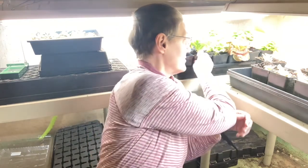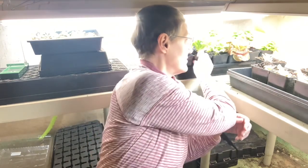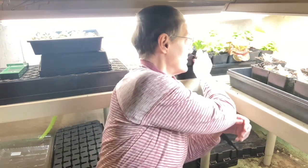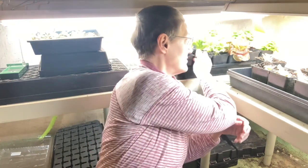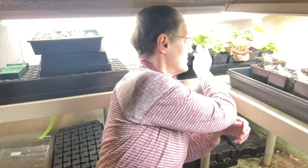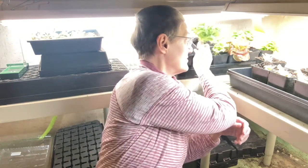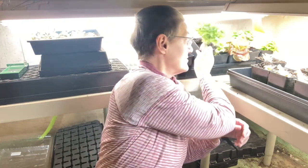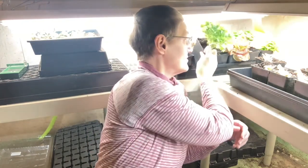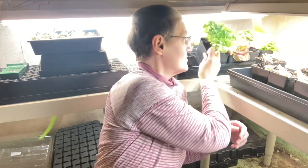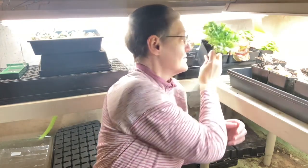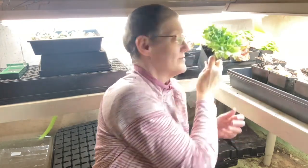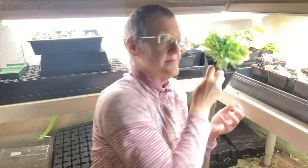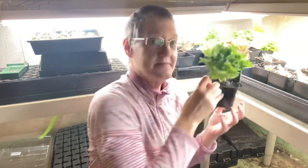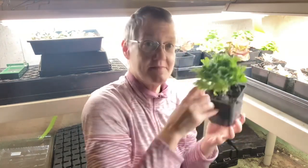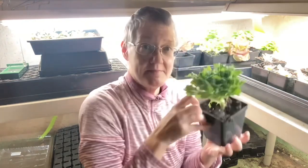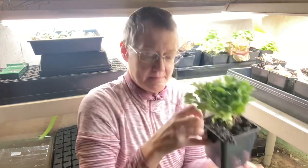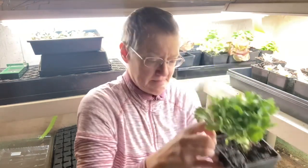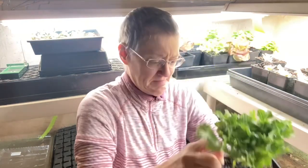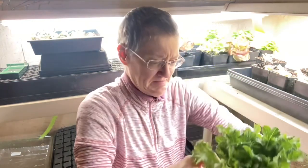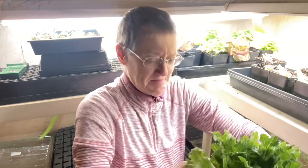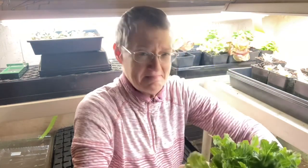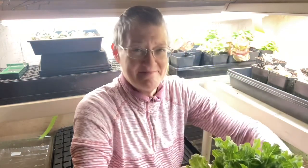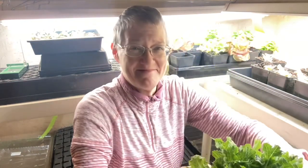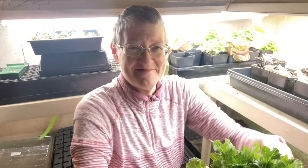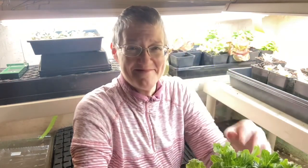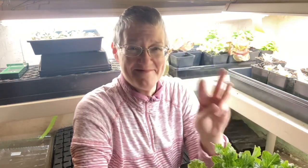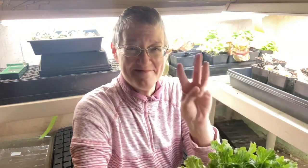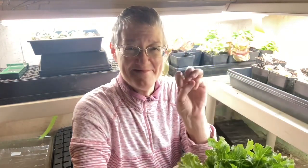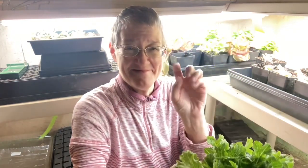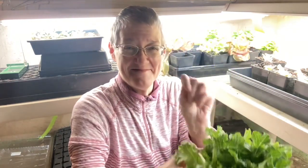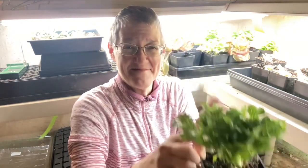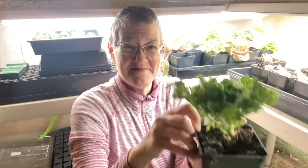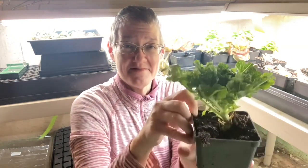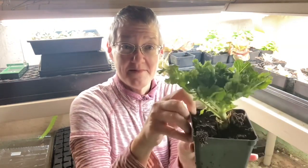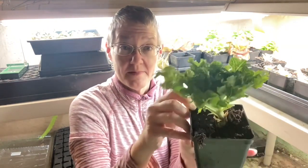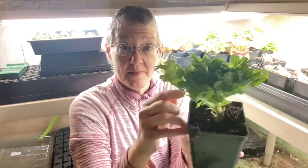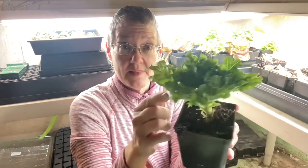an example. Like this one here. It was wet.